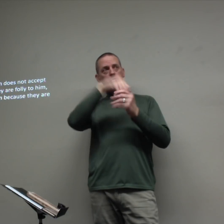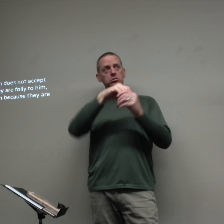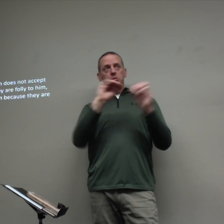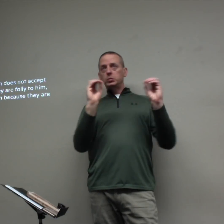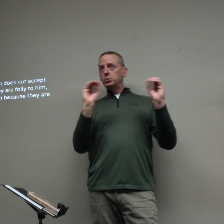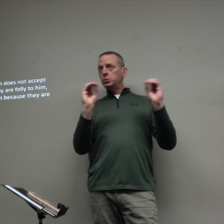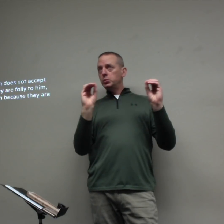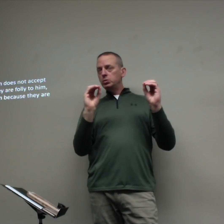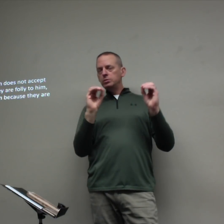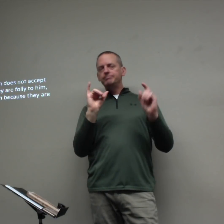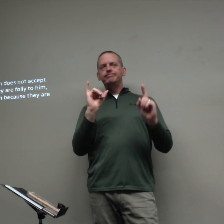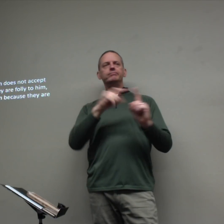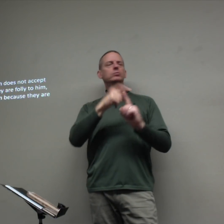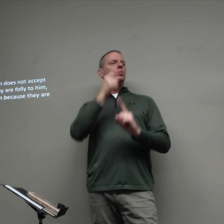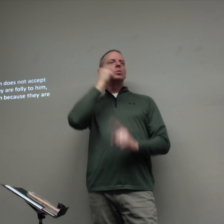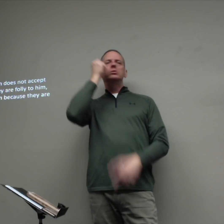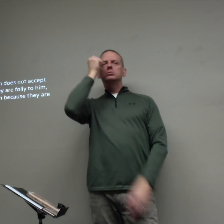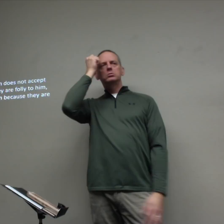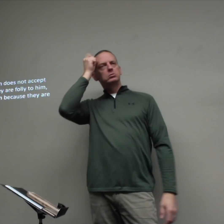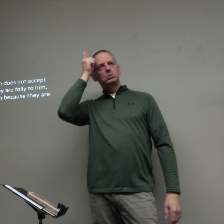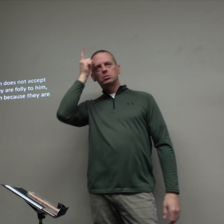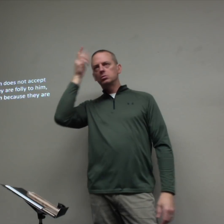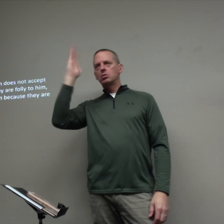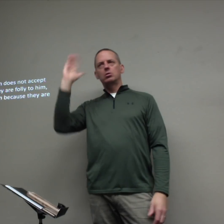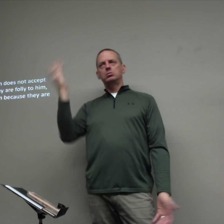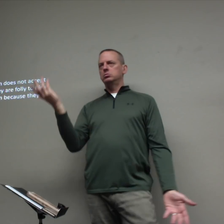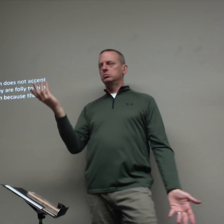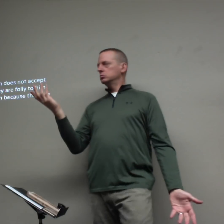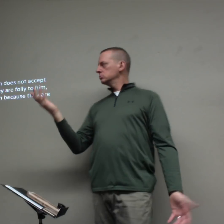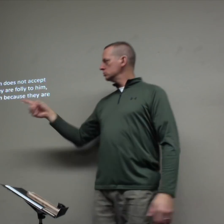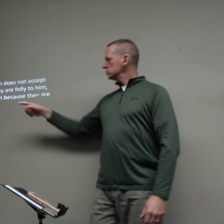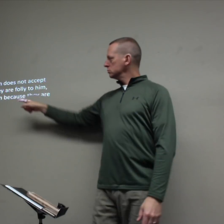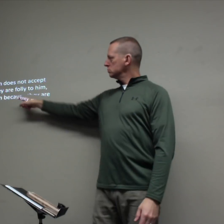Why, if there's no Jesus in their heart, that means they don't understand God at all.